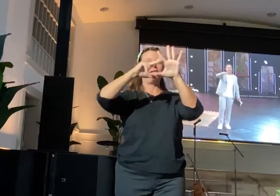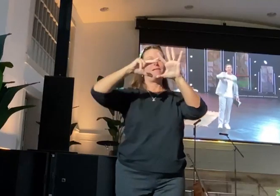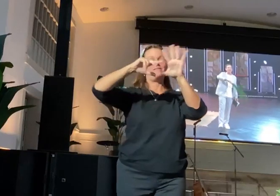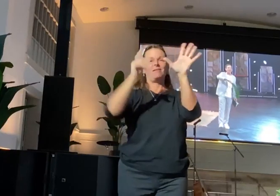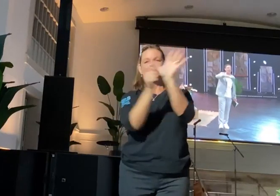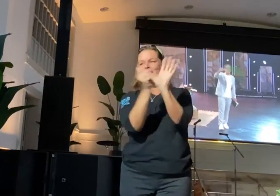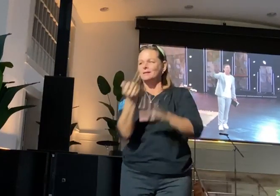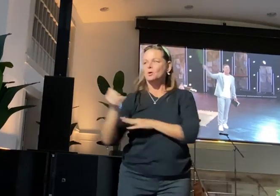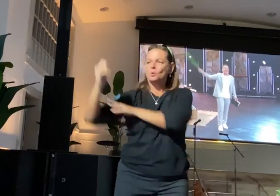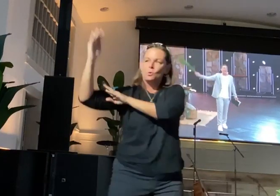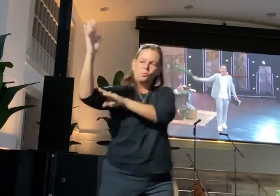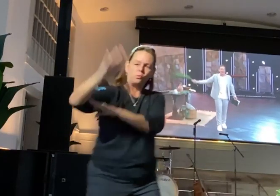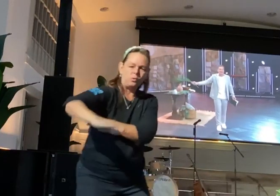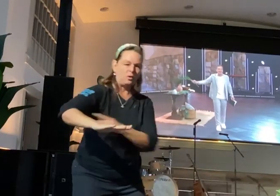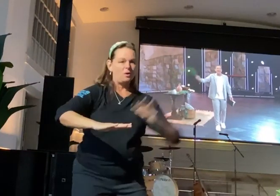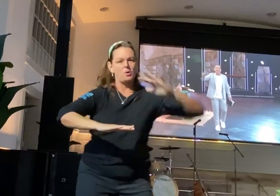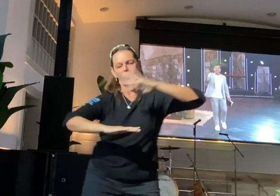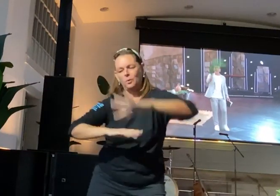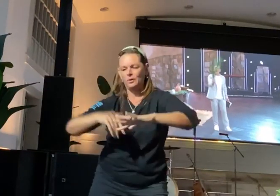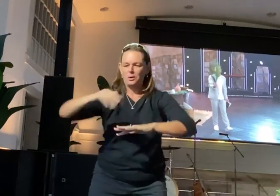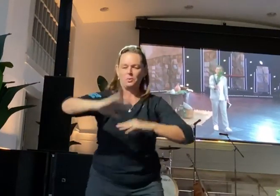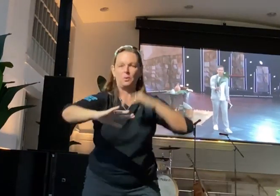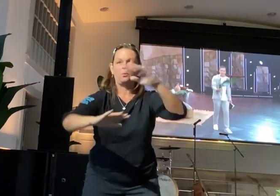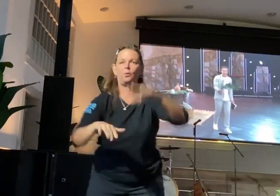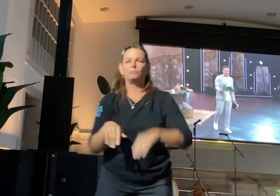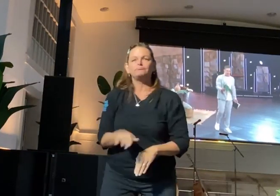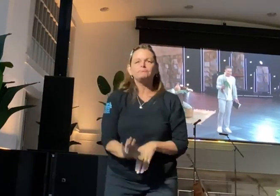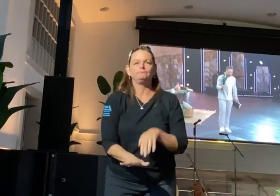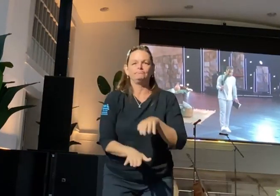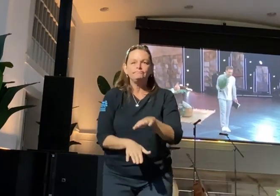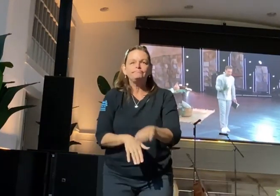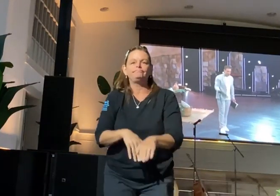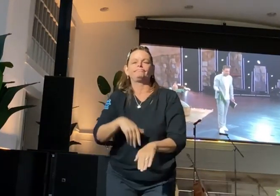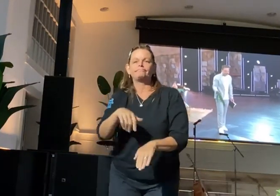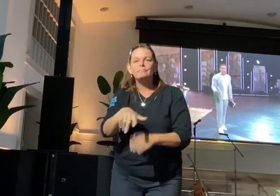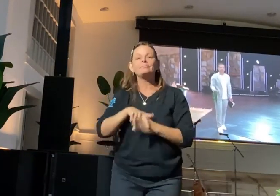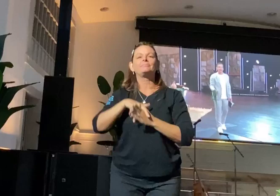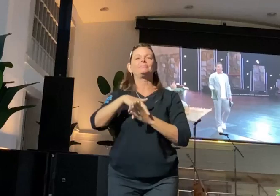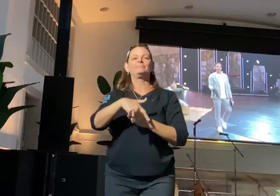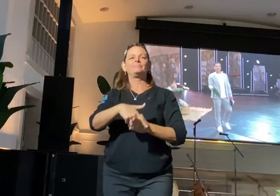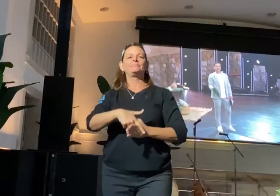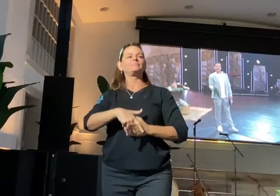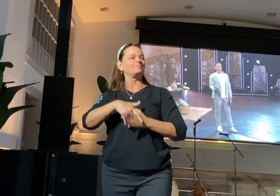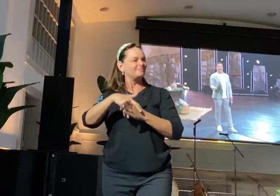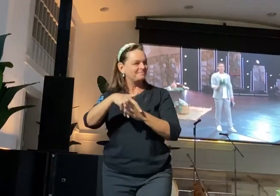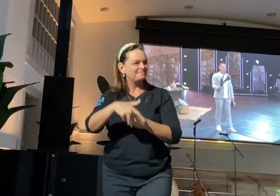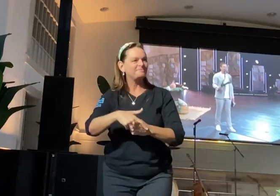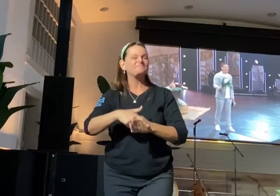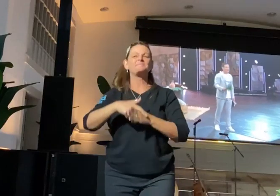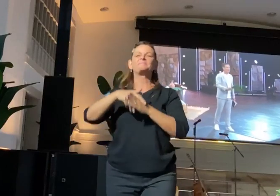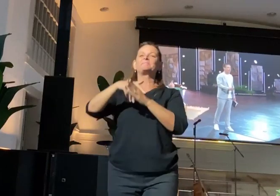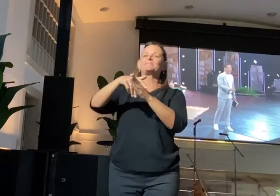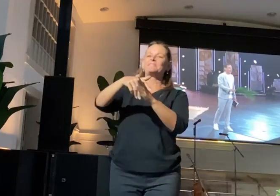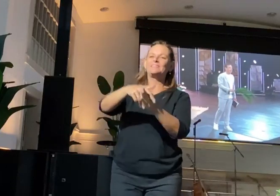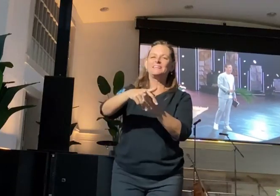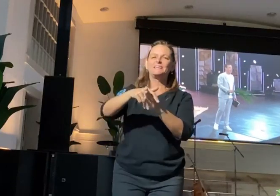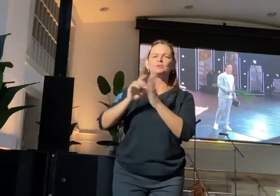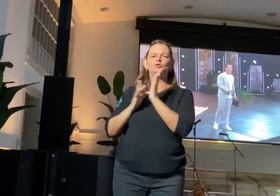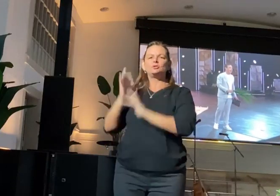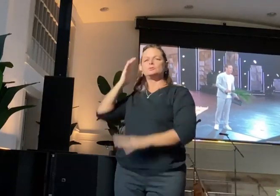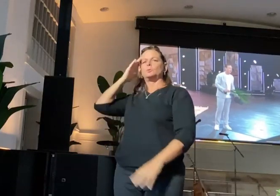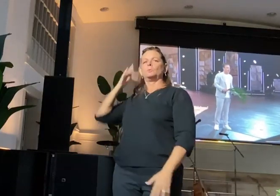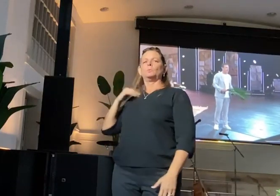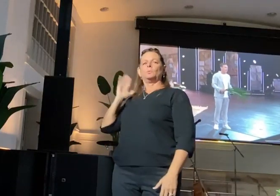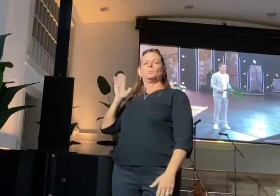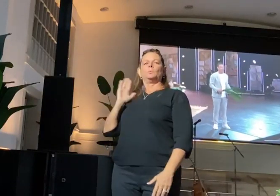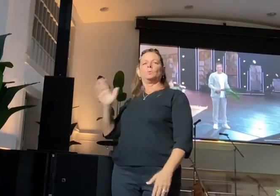the name of the Lord! Hosanna!" I mean, the palm branch was actually a symbol of victory. It would often be waved when